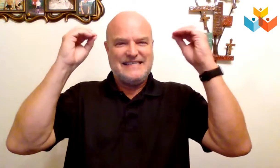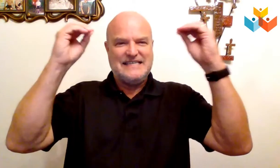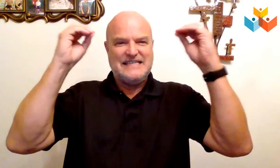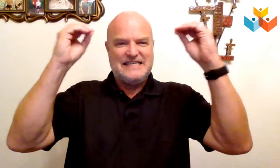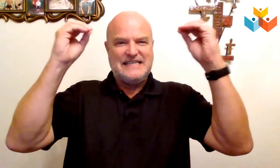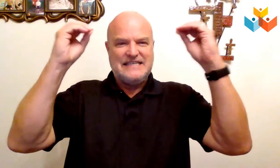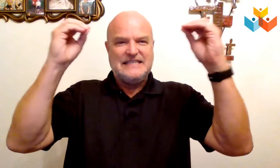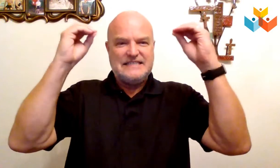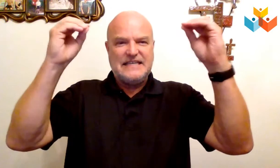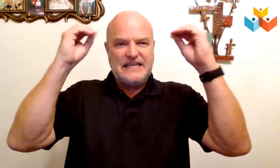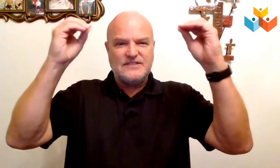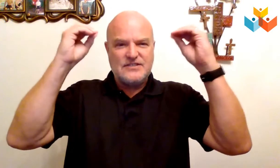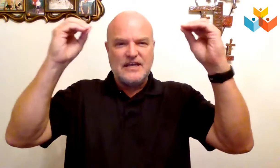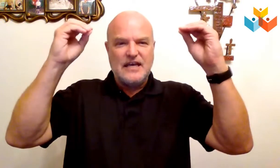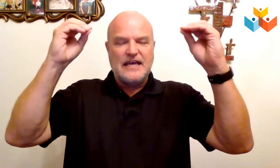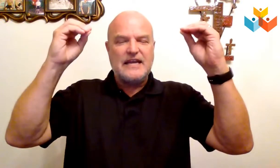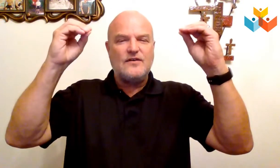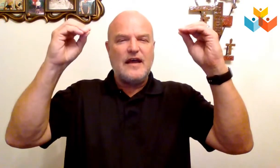Teacher.